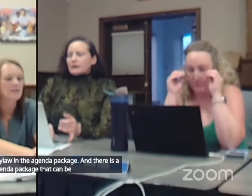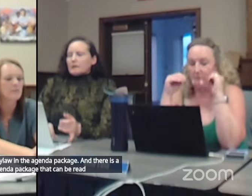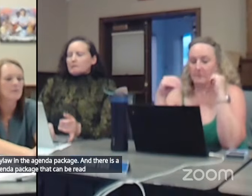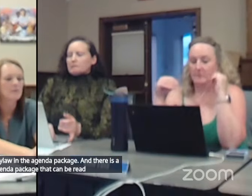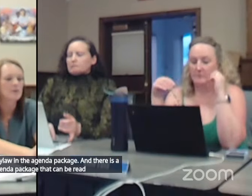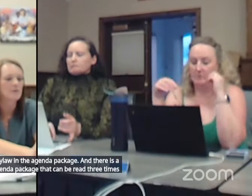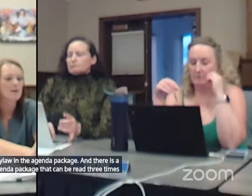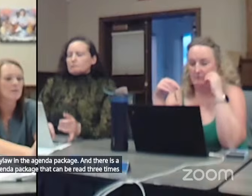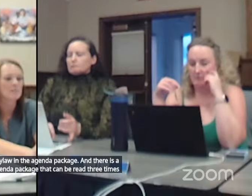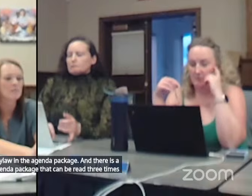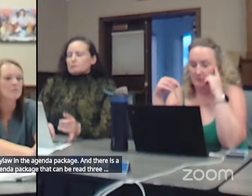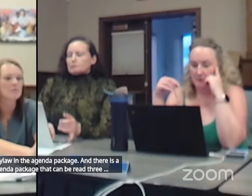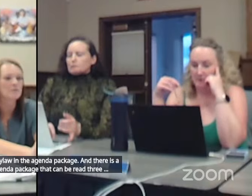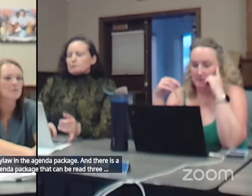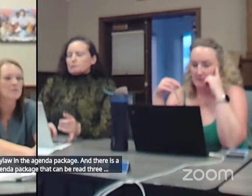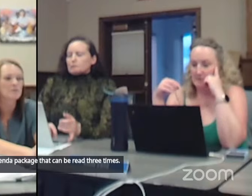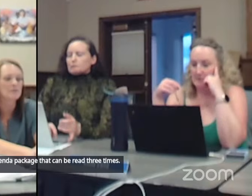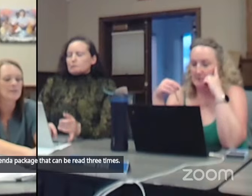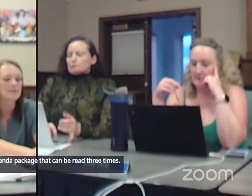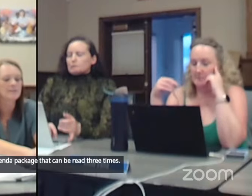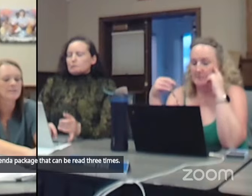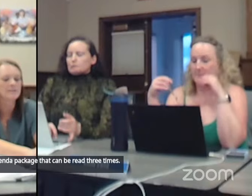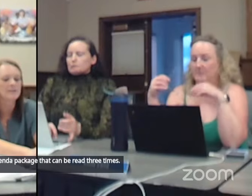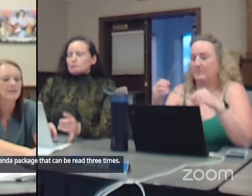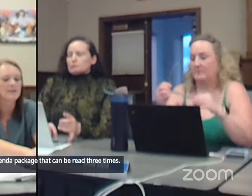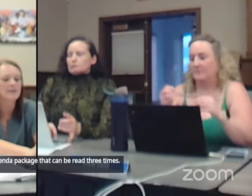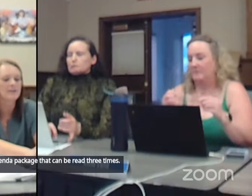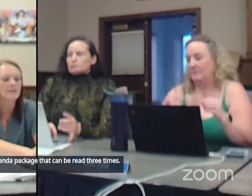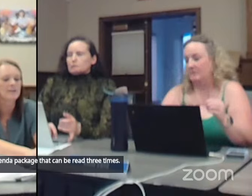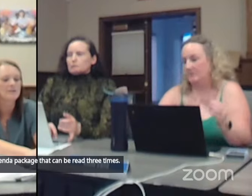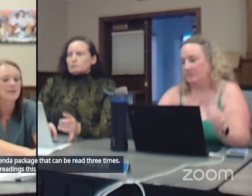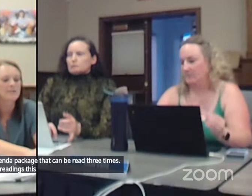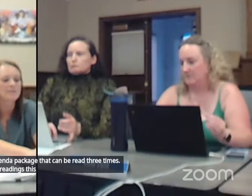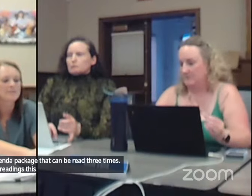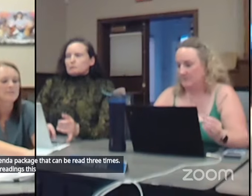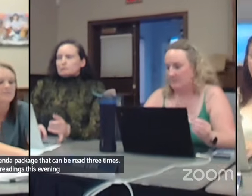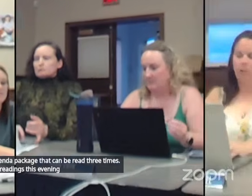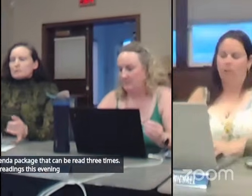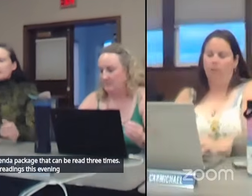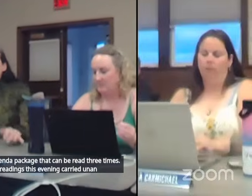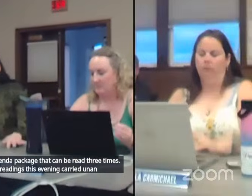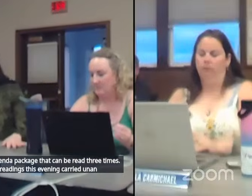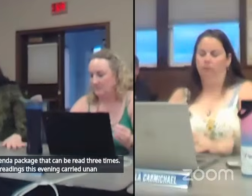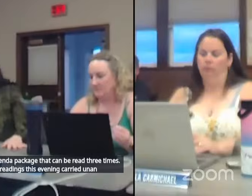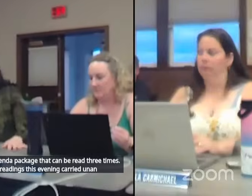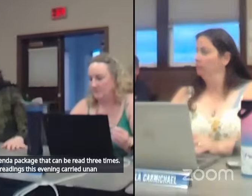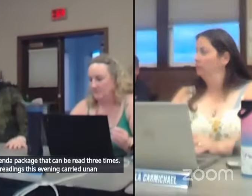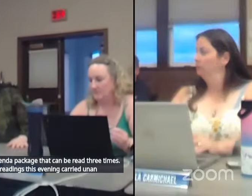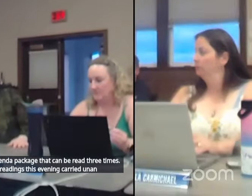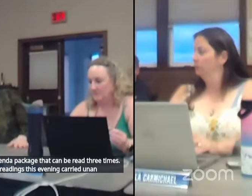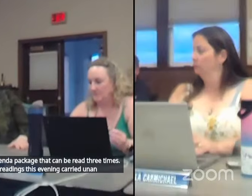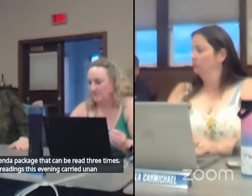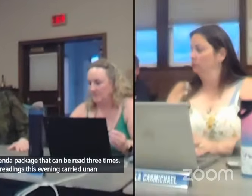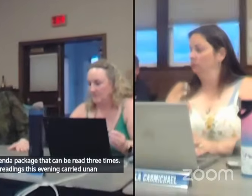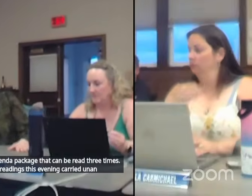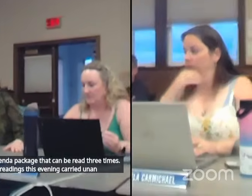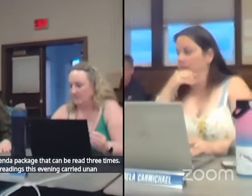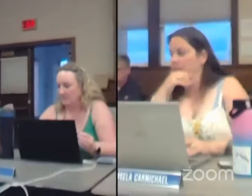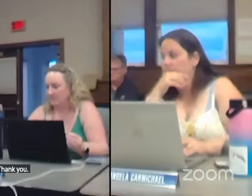times. Will require approval to do 3 readings this evening, carried unanimously. Thank you,